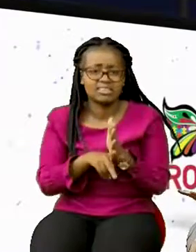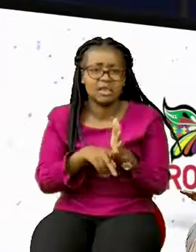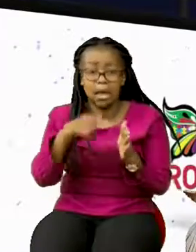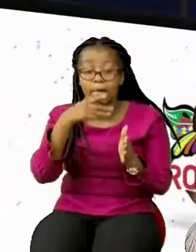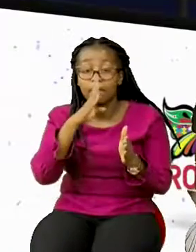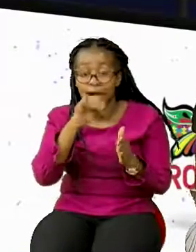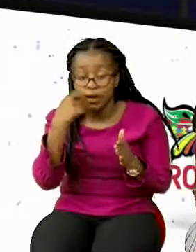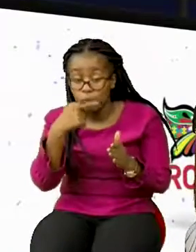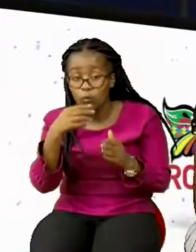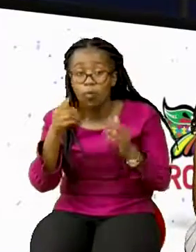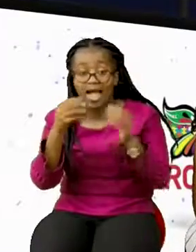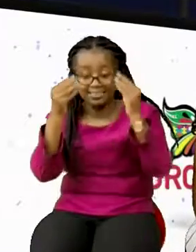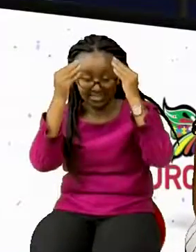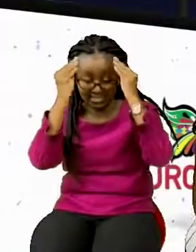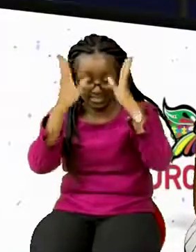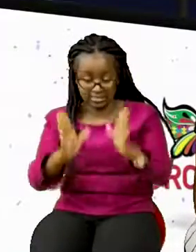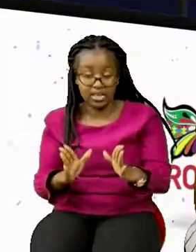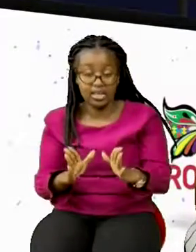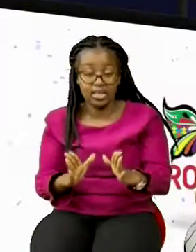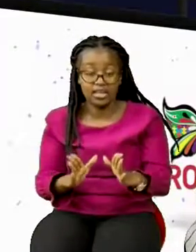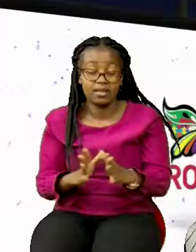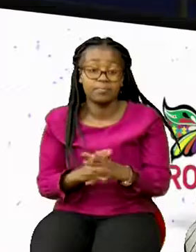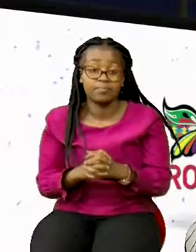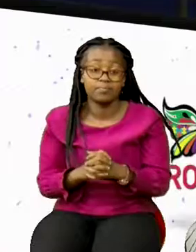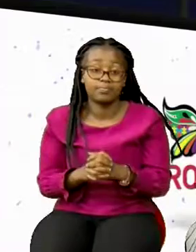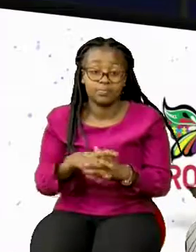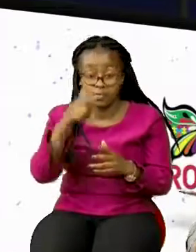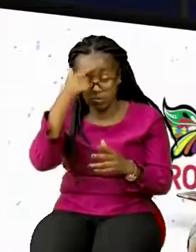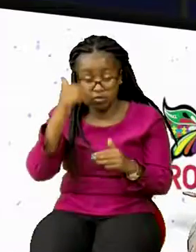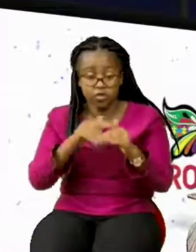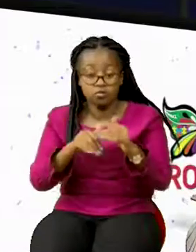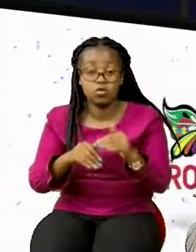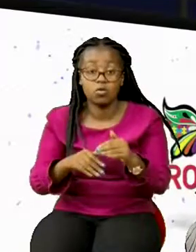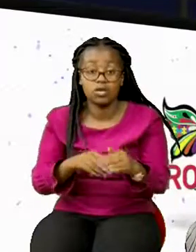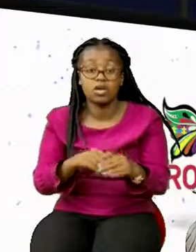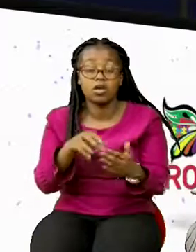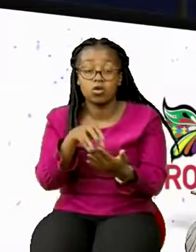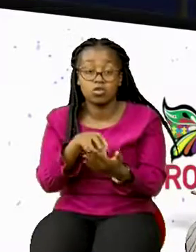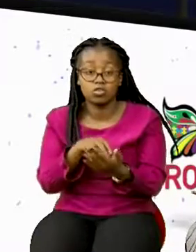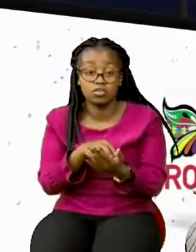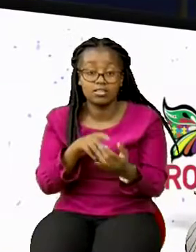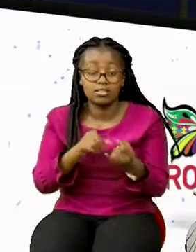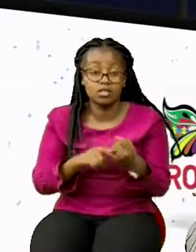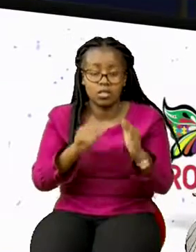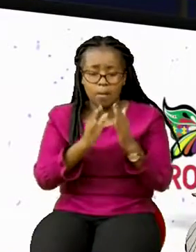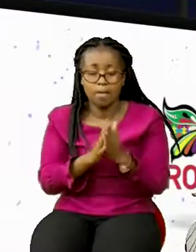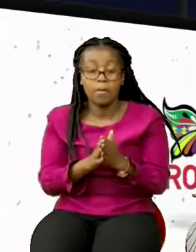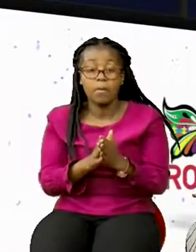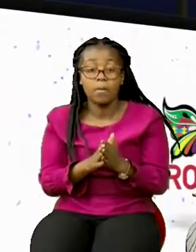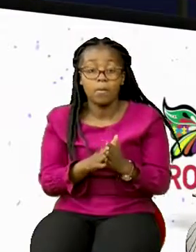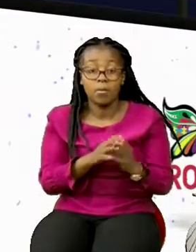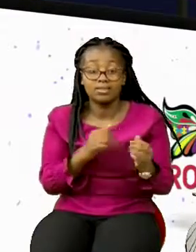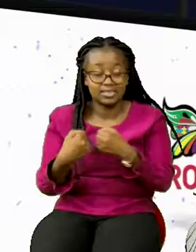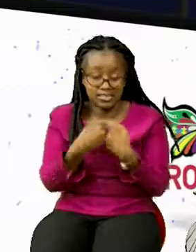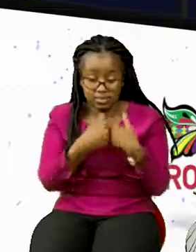this following, what do we call it? The following medical condition. This is the most common challenge